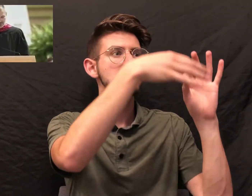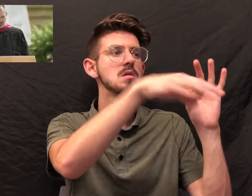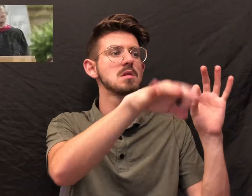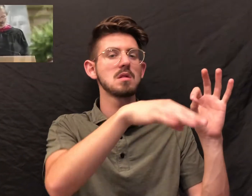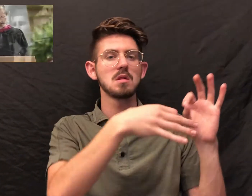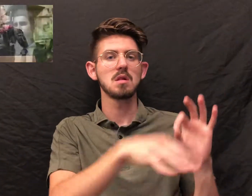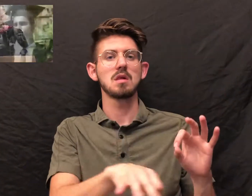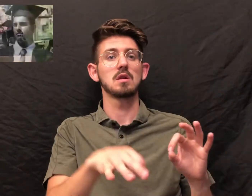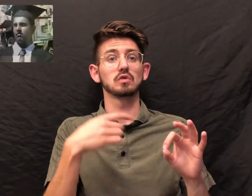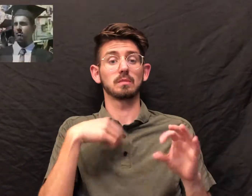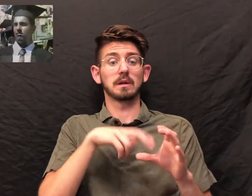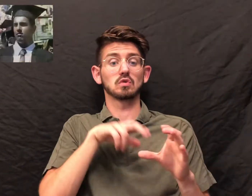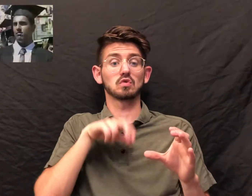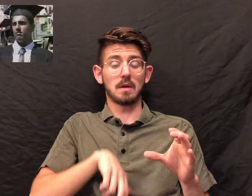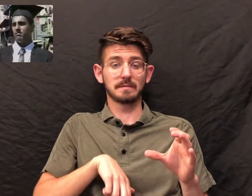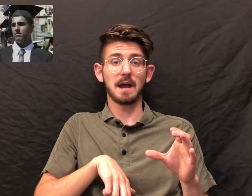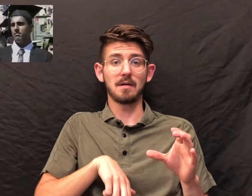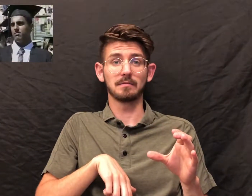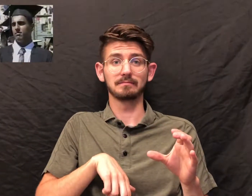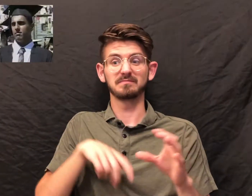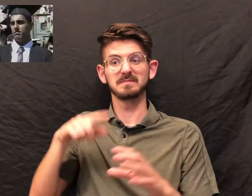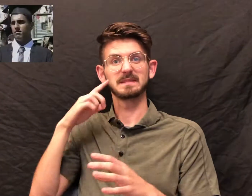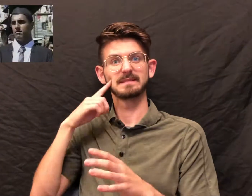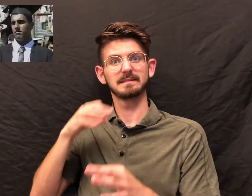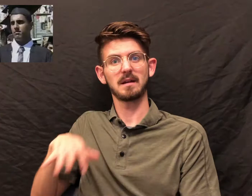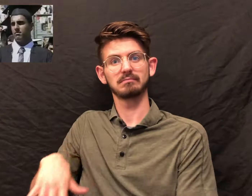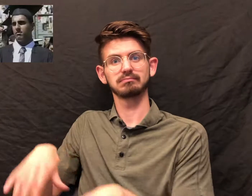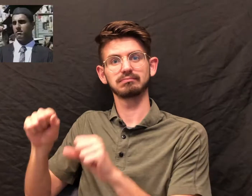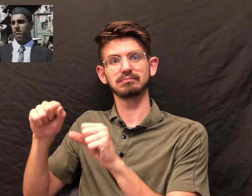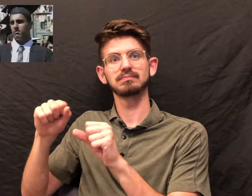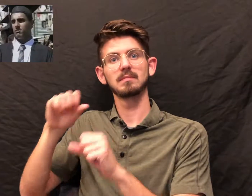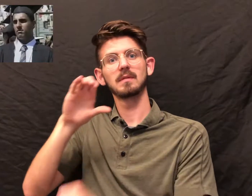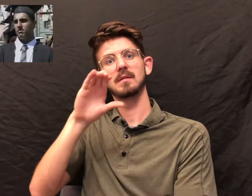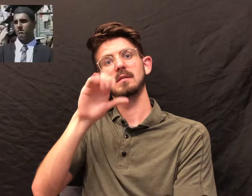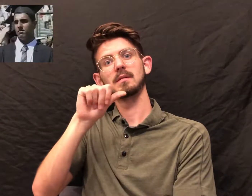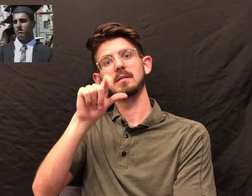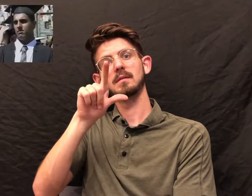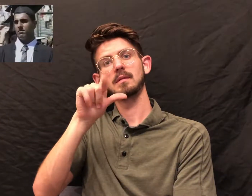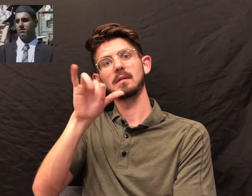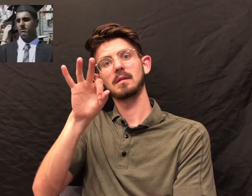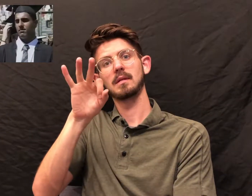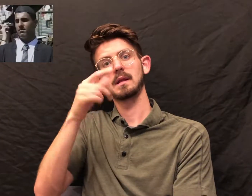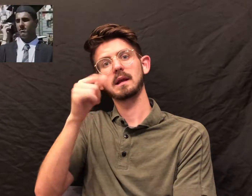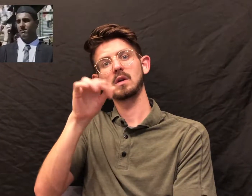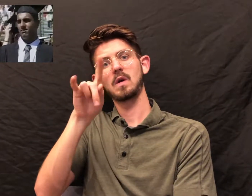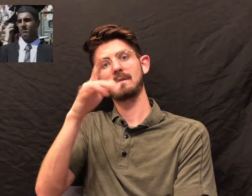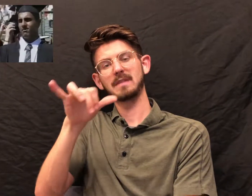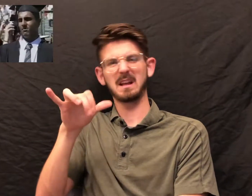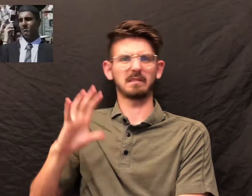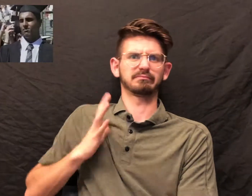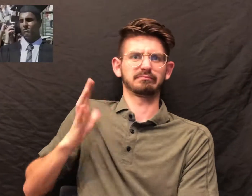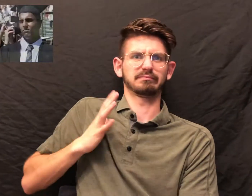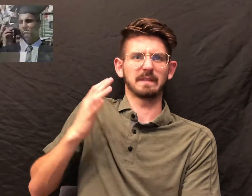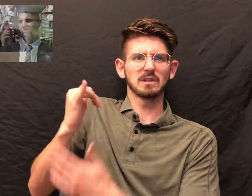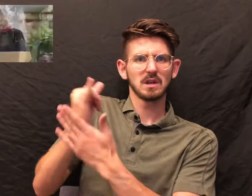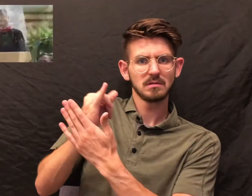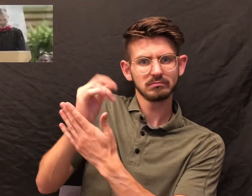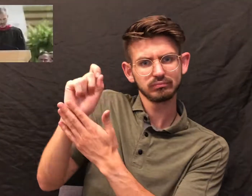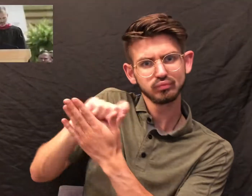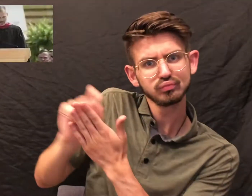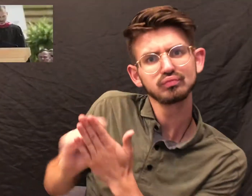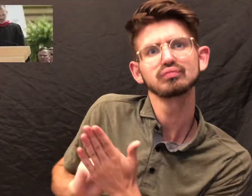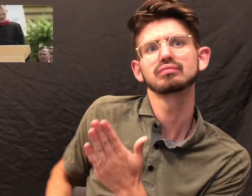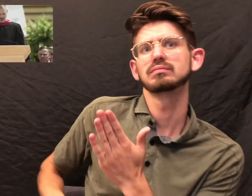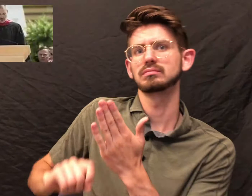classes, I decided to take a calligraphy class to learn how to do this. I learned about serif and sans serif typefaces,